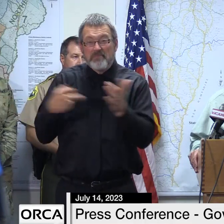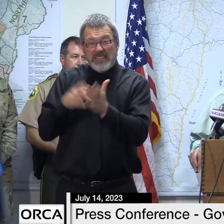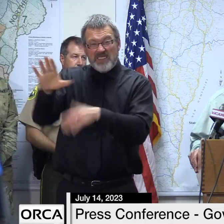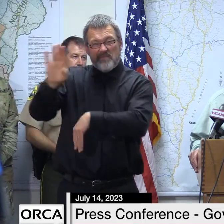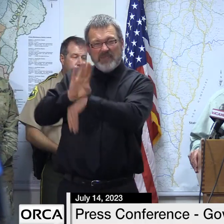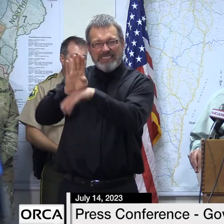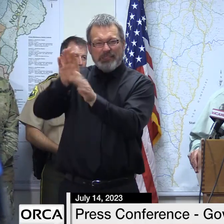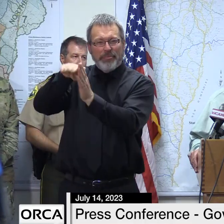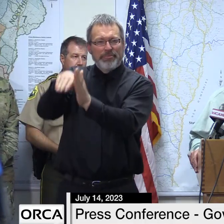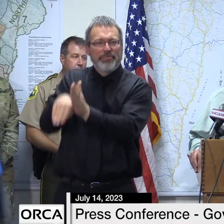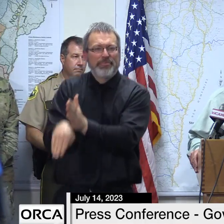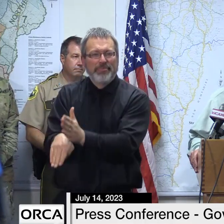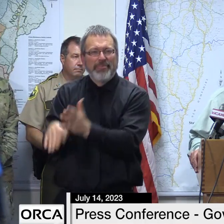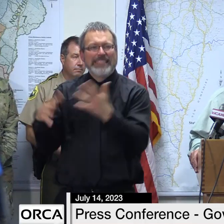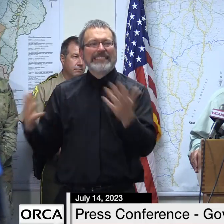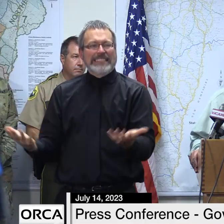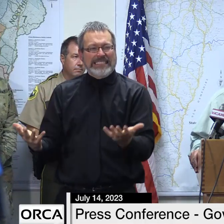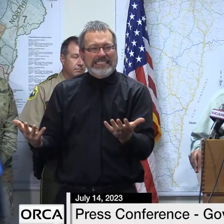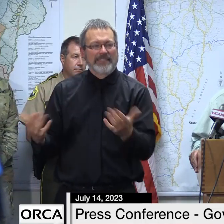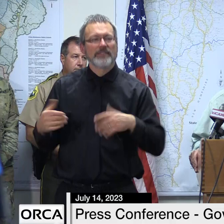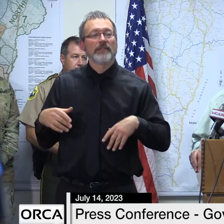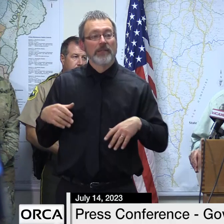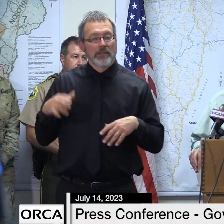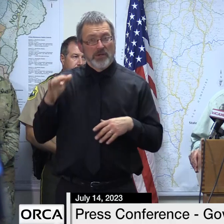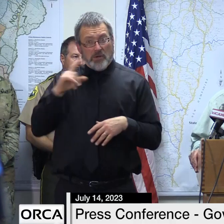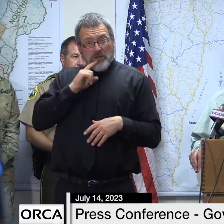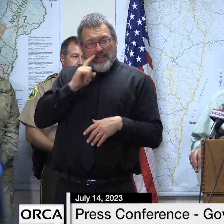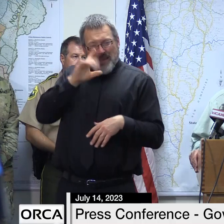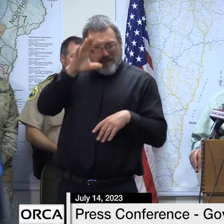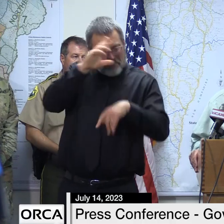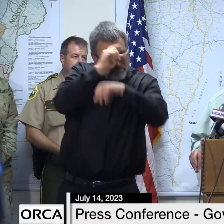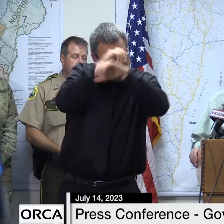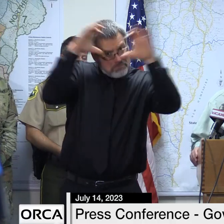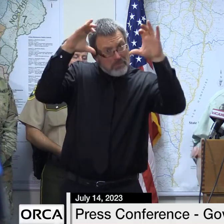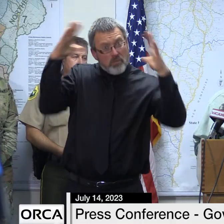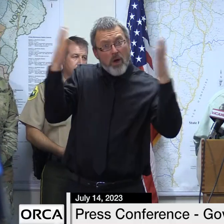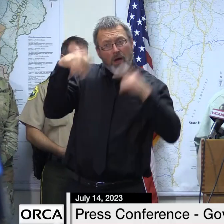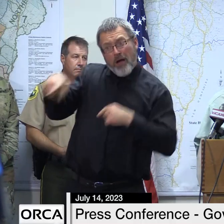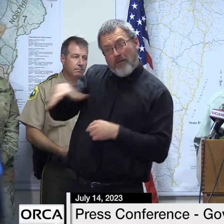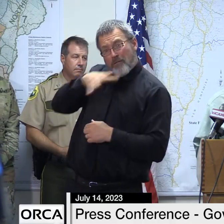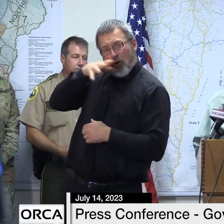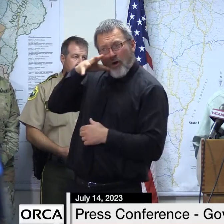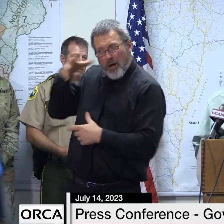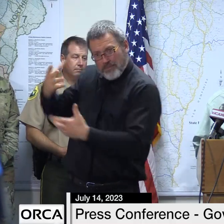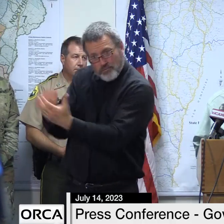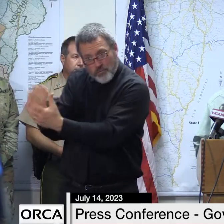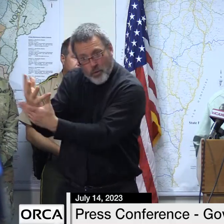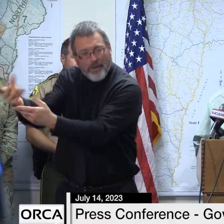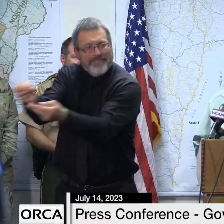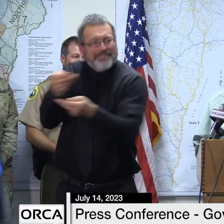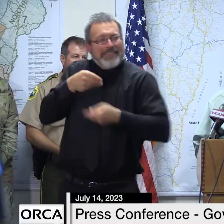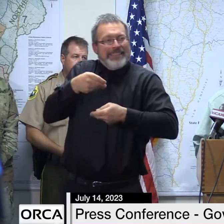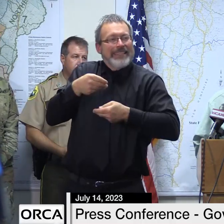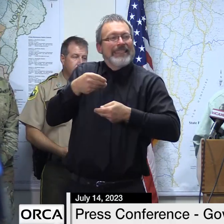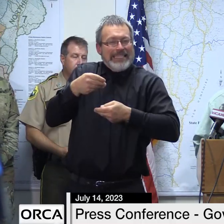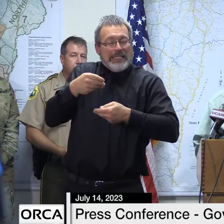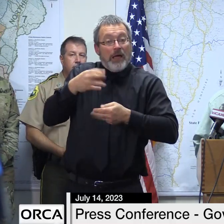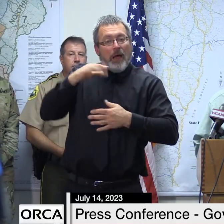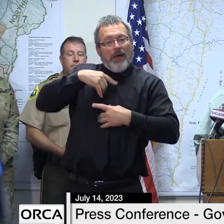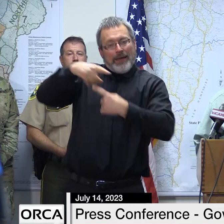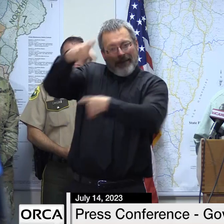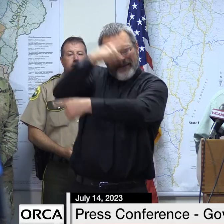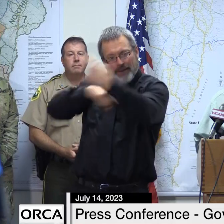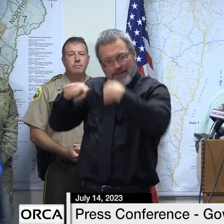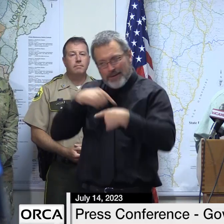Farmers feed us, and they will continue to feed us. Let's do our part to support them as we navigate this